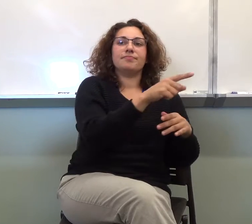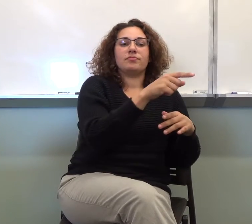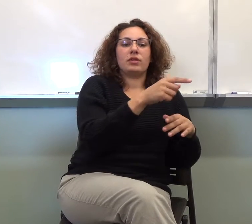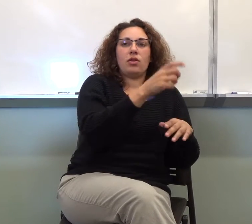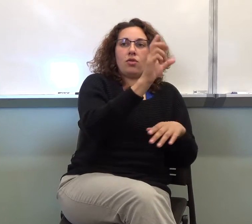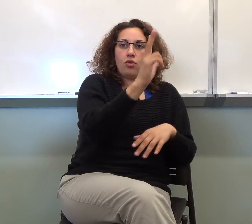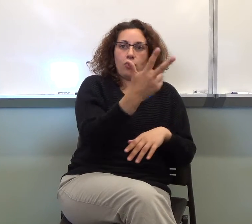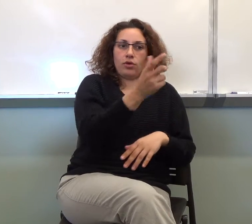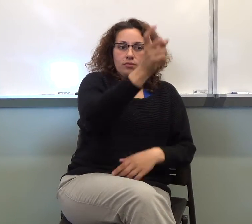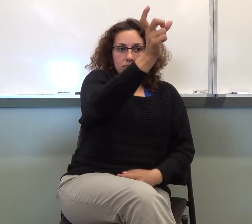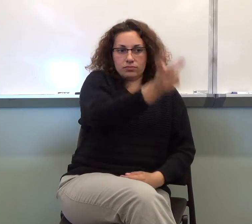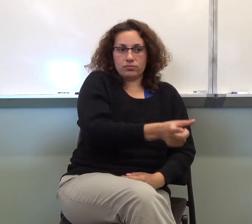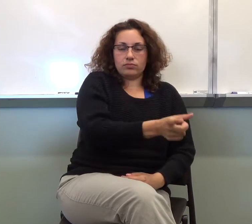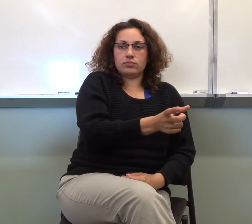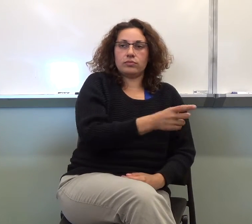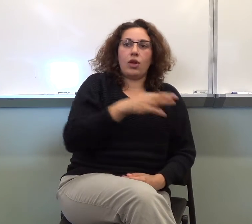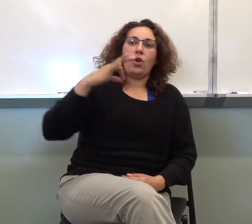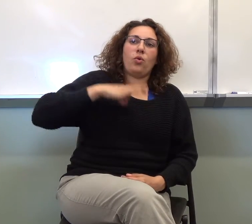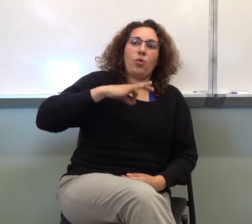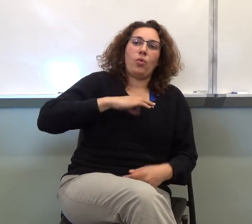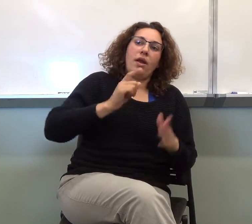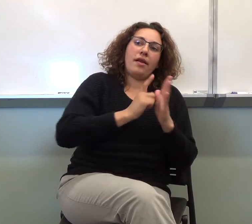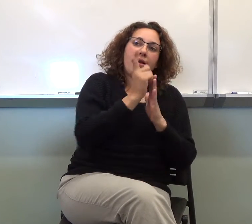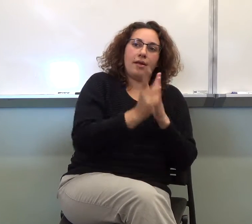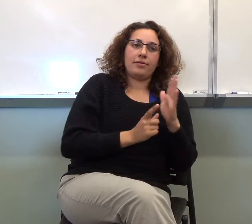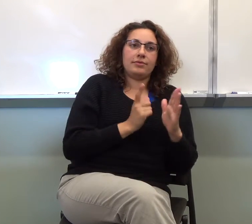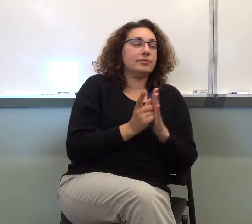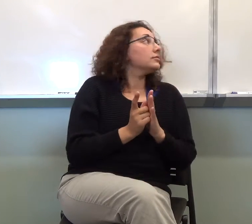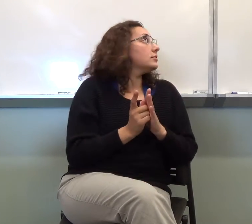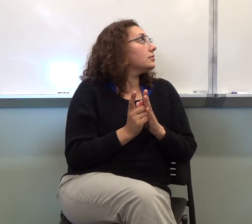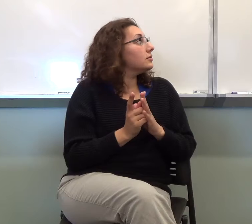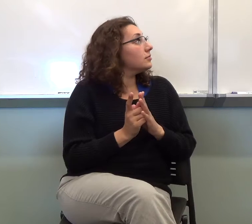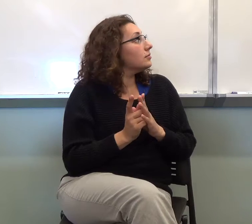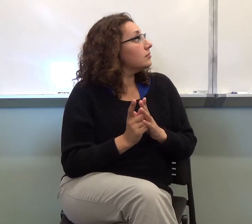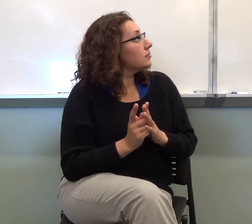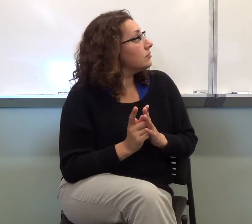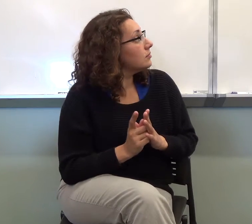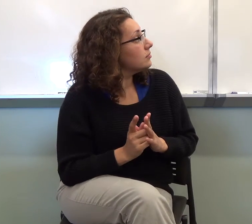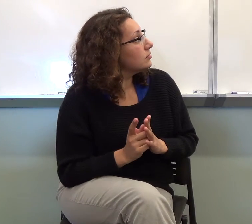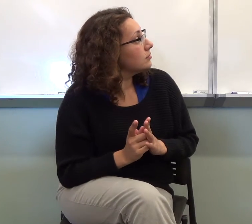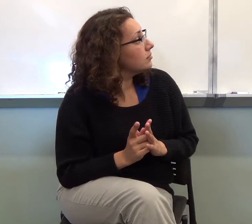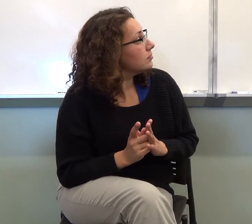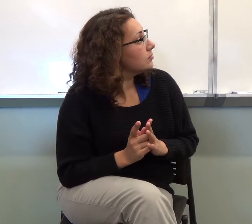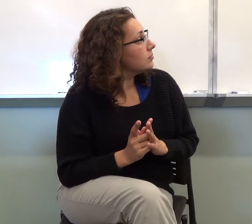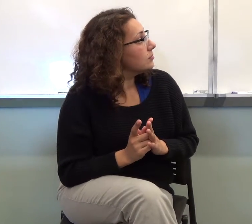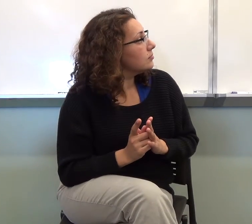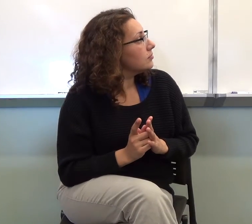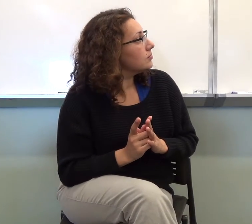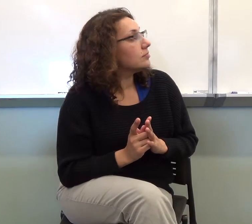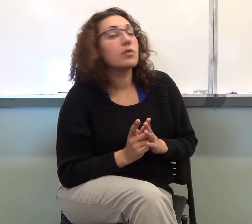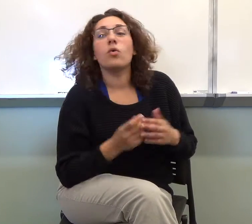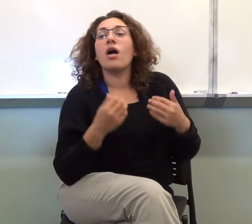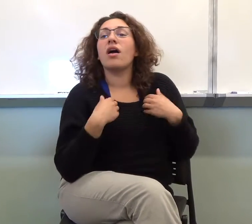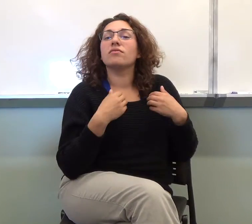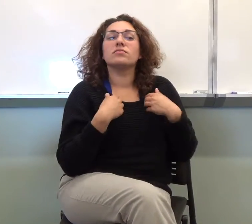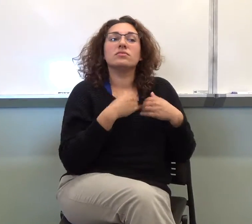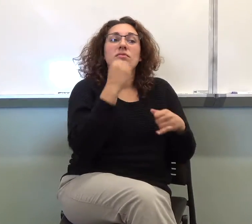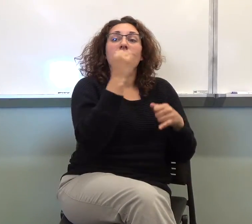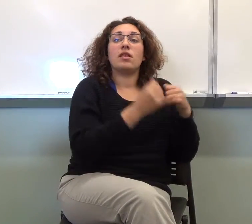school puts on a particular course. And then we're going to do something called the product.